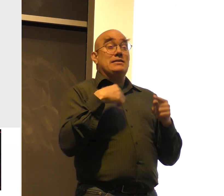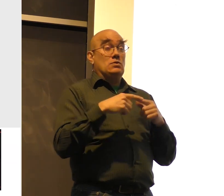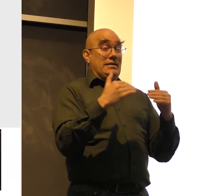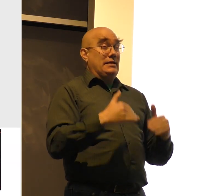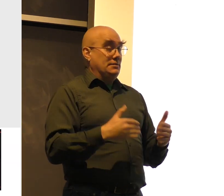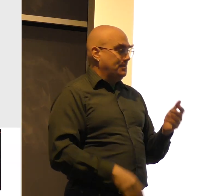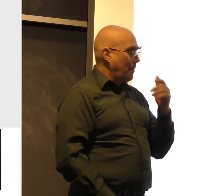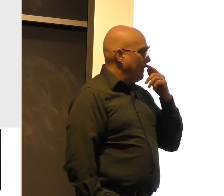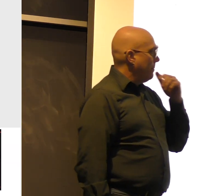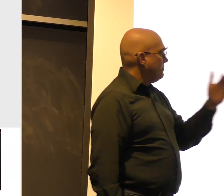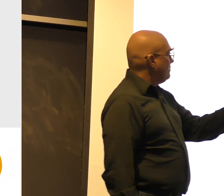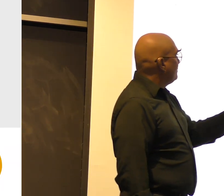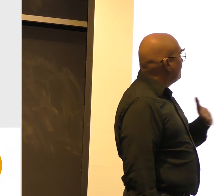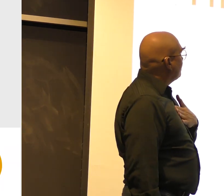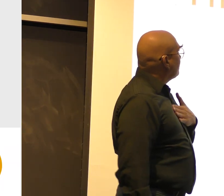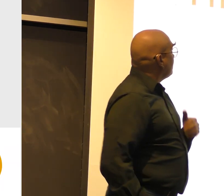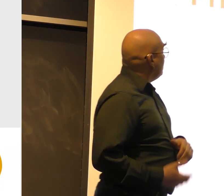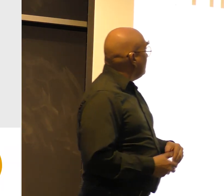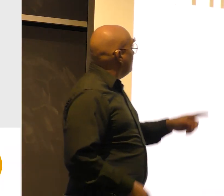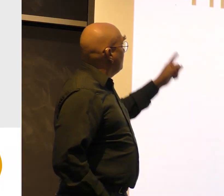through the 80s. So that's going to lead us to our next slide.